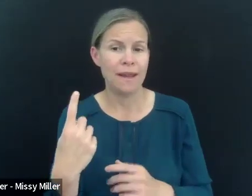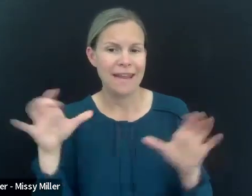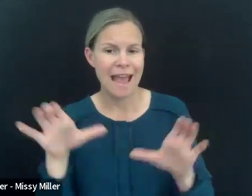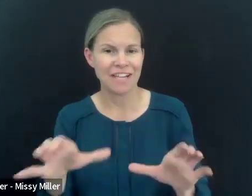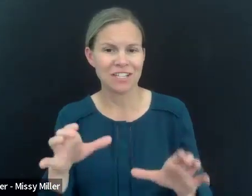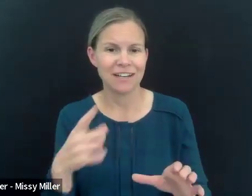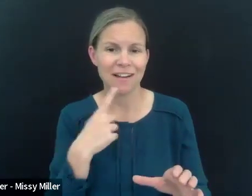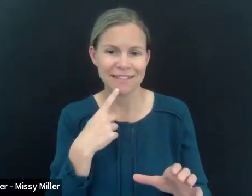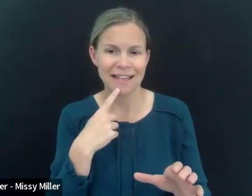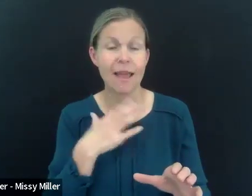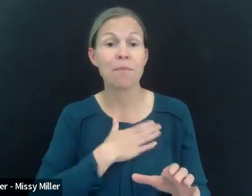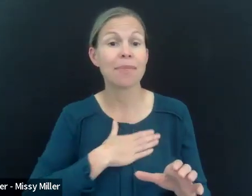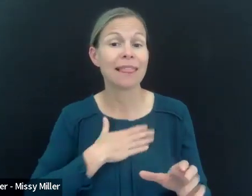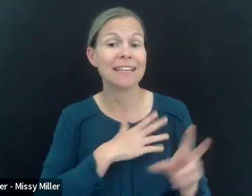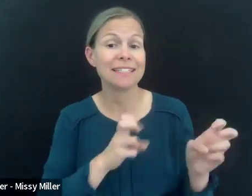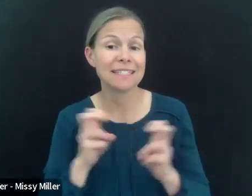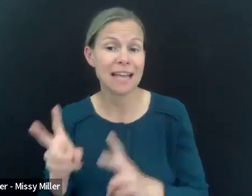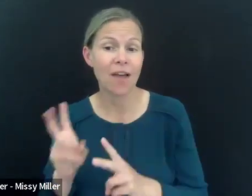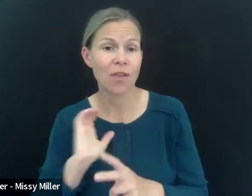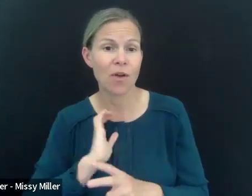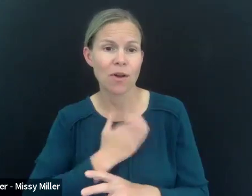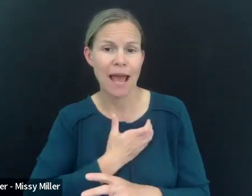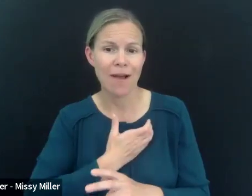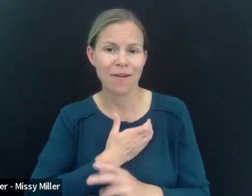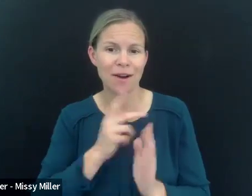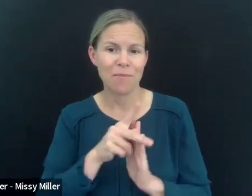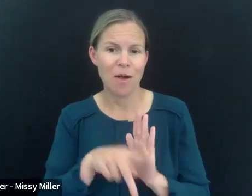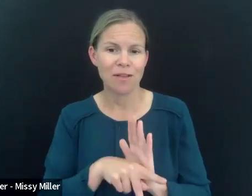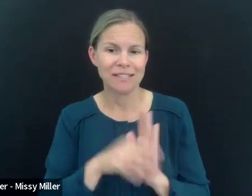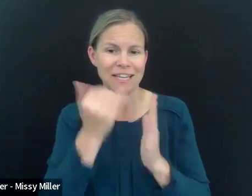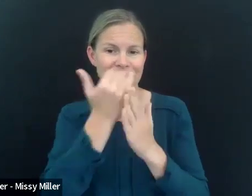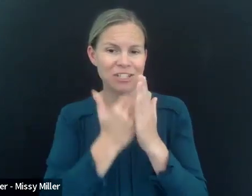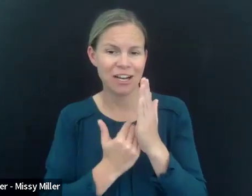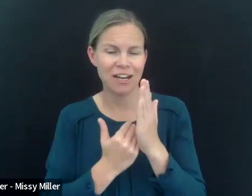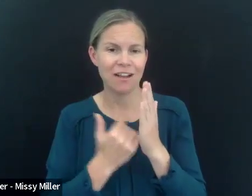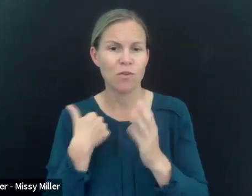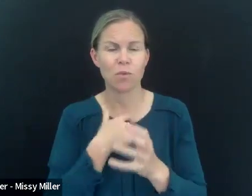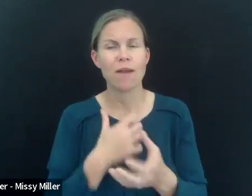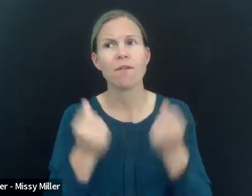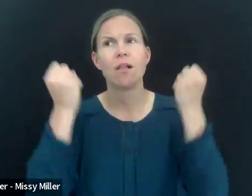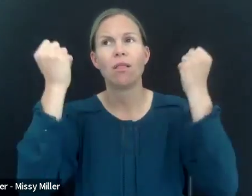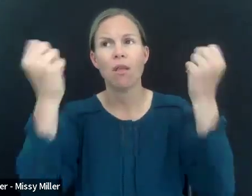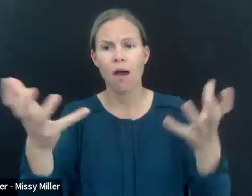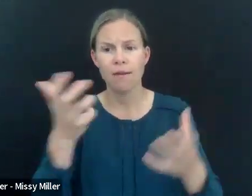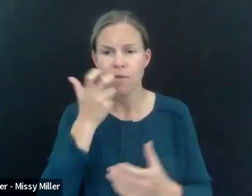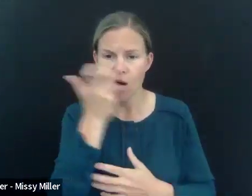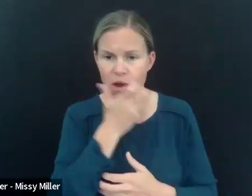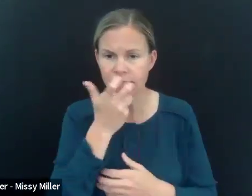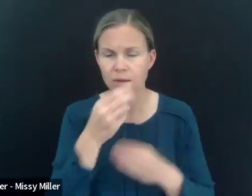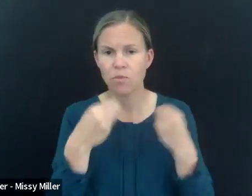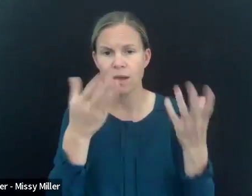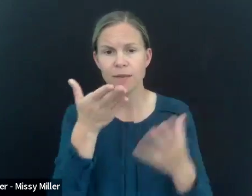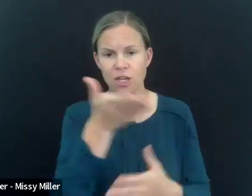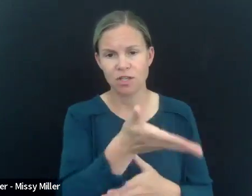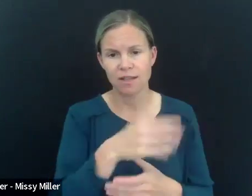please download our policy agenda. We have a lot of great recommendations there, and I'll just say